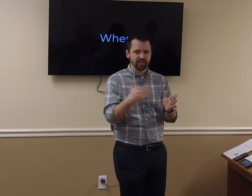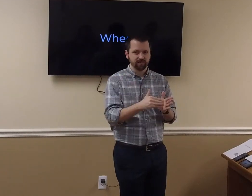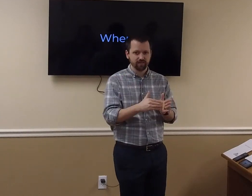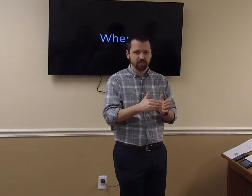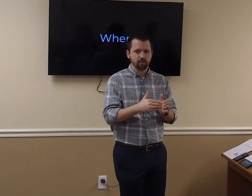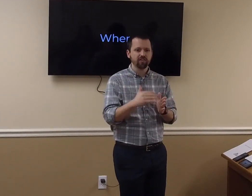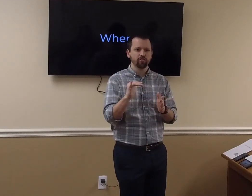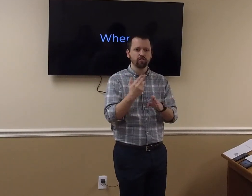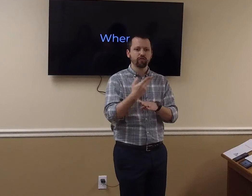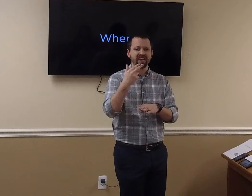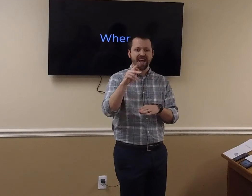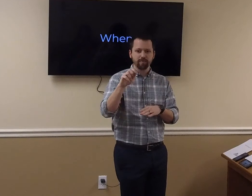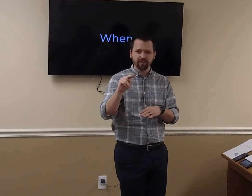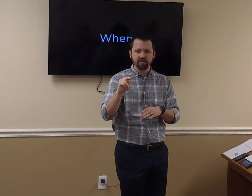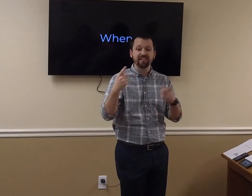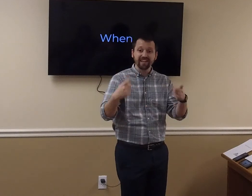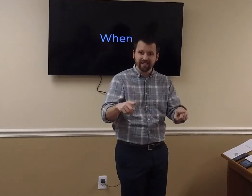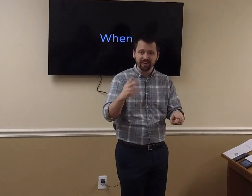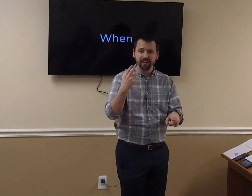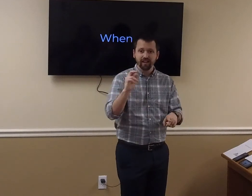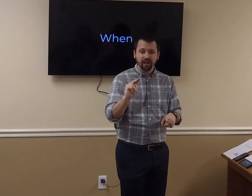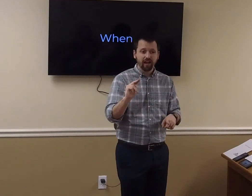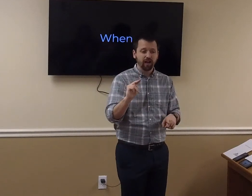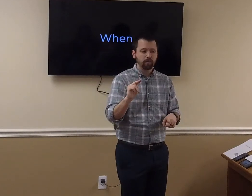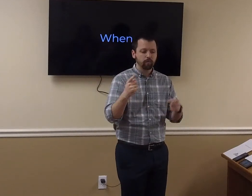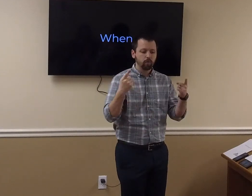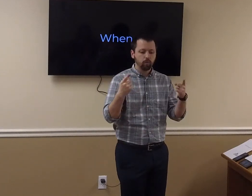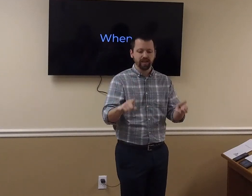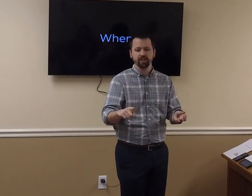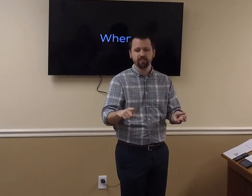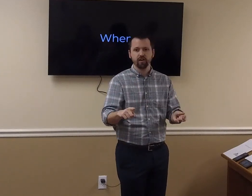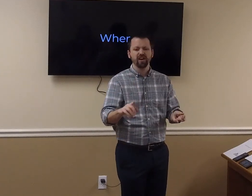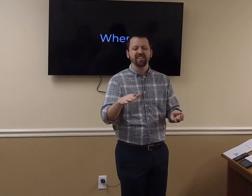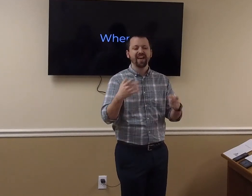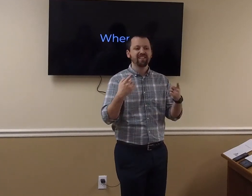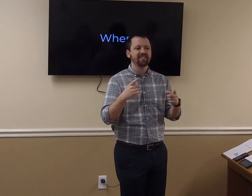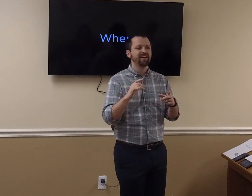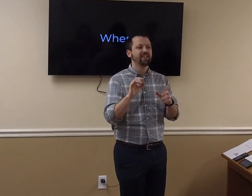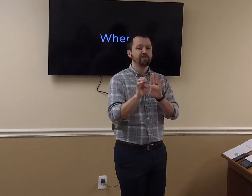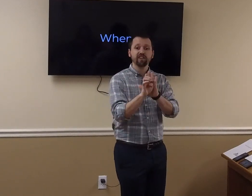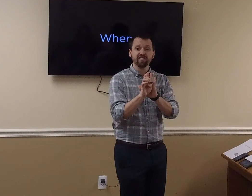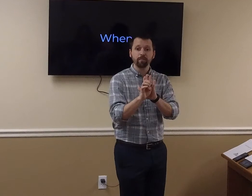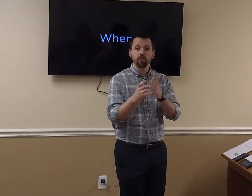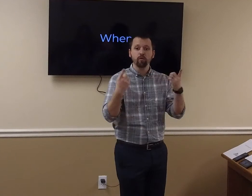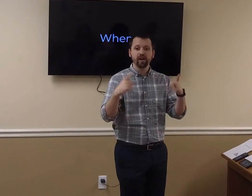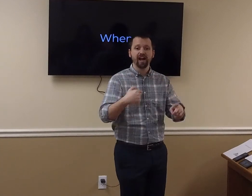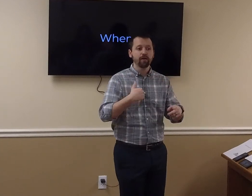again. So it's also used for like happen and then when. So that is, for an example, when I was